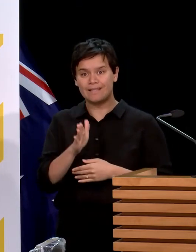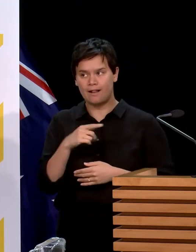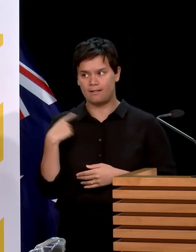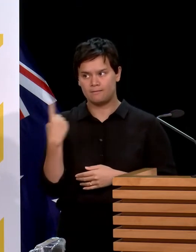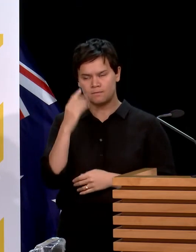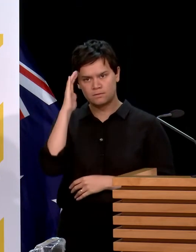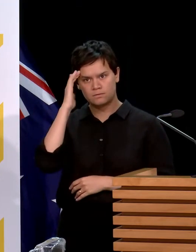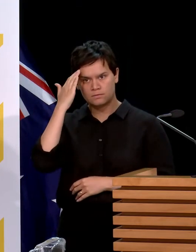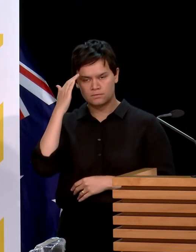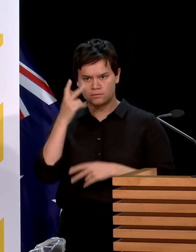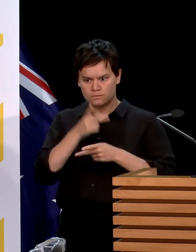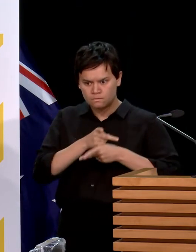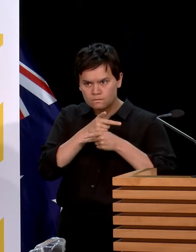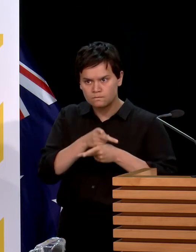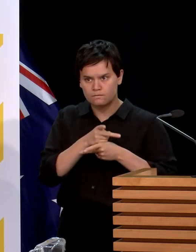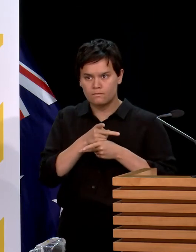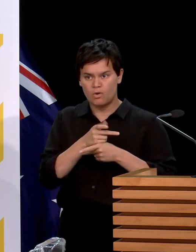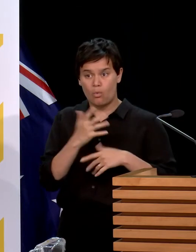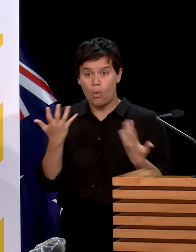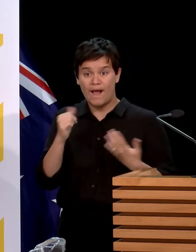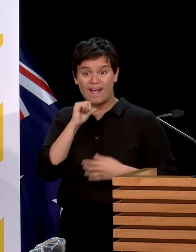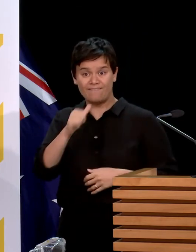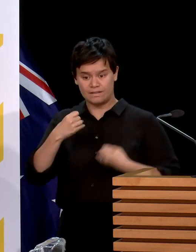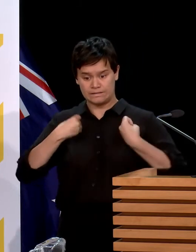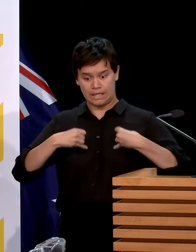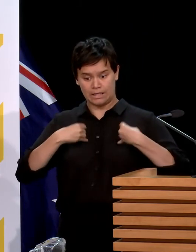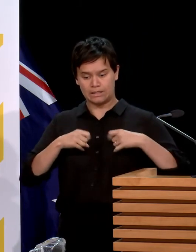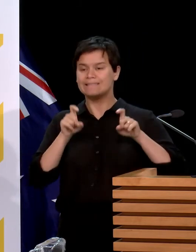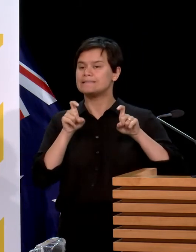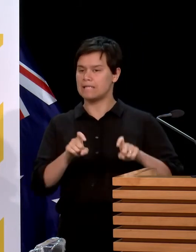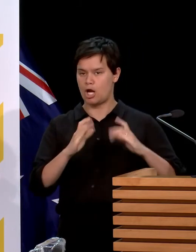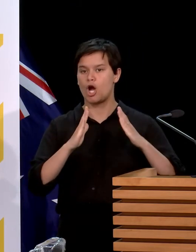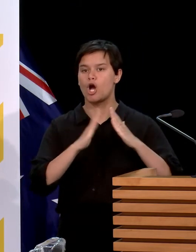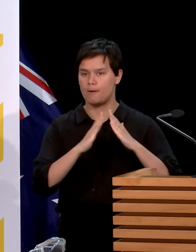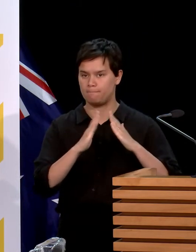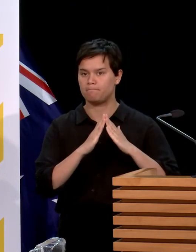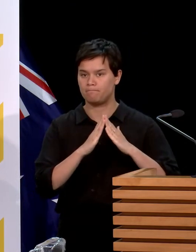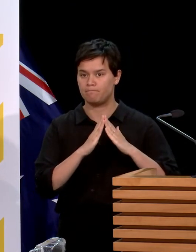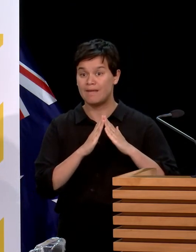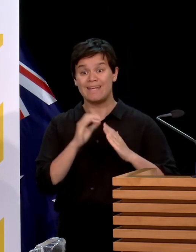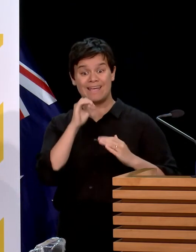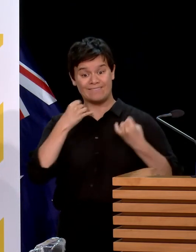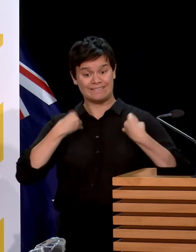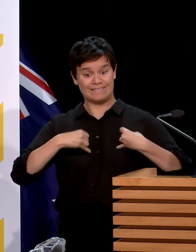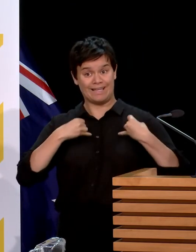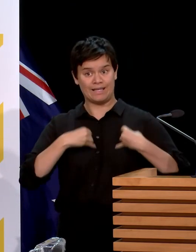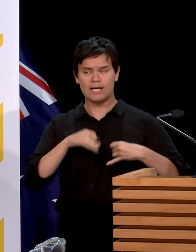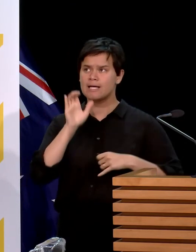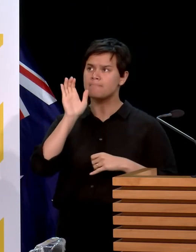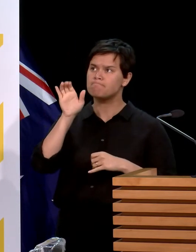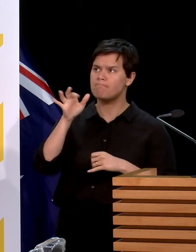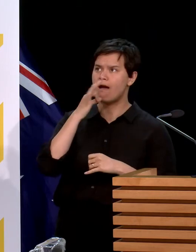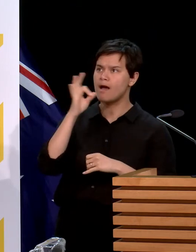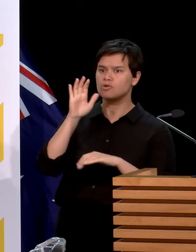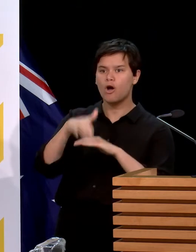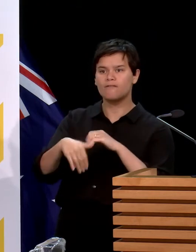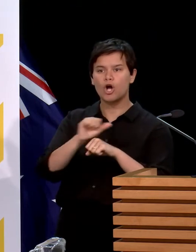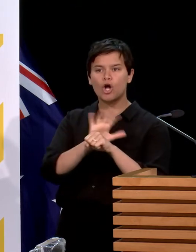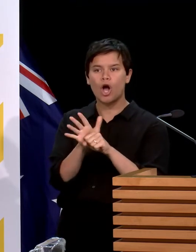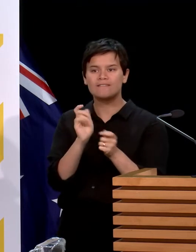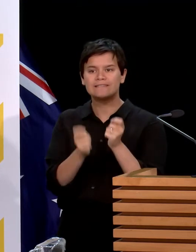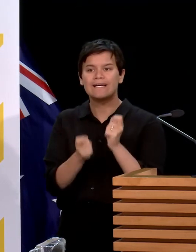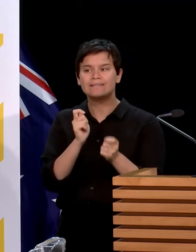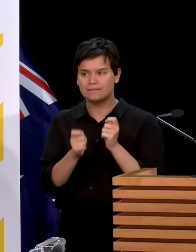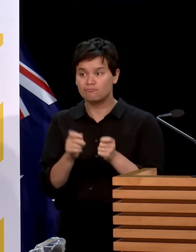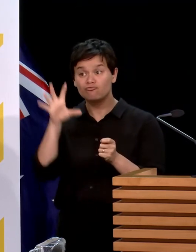staying home if you are unwell, getting advice about a COVID-19 test if you start to show any symptoms.